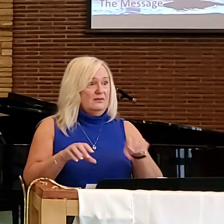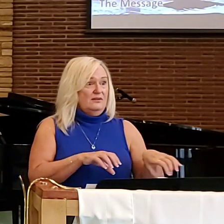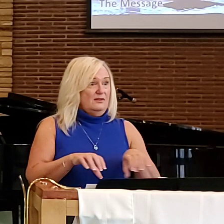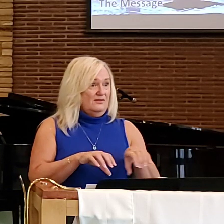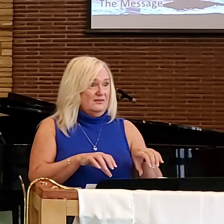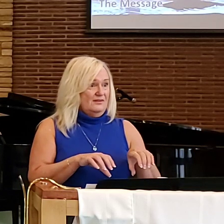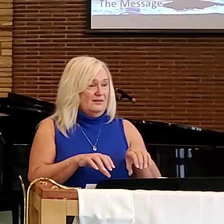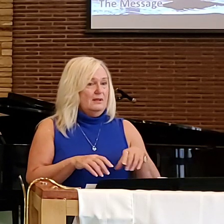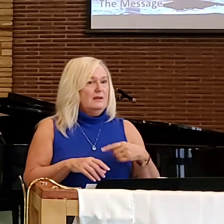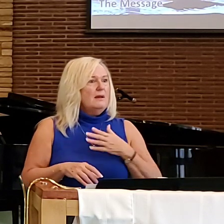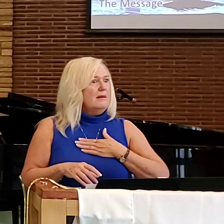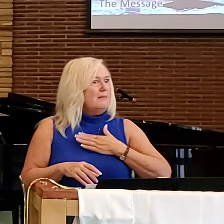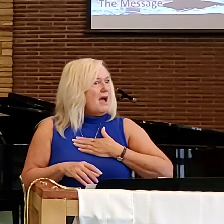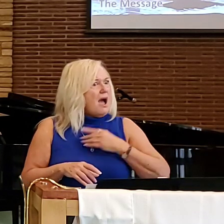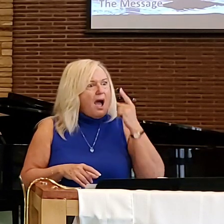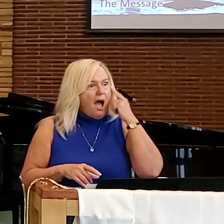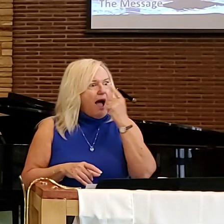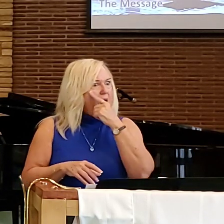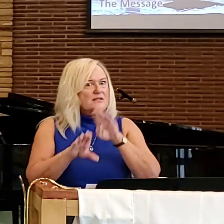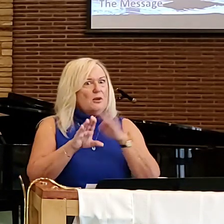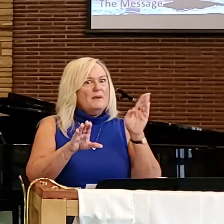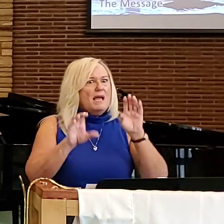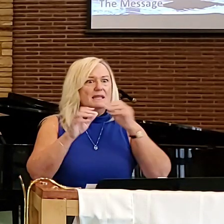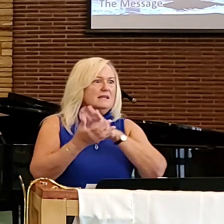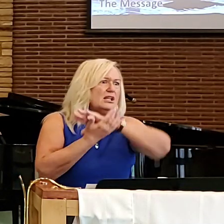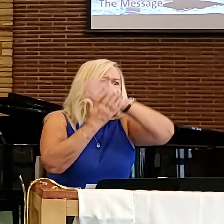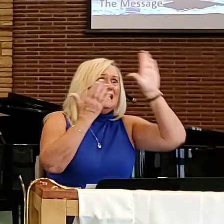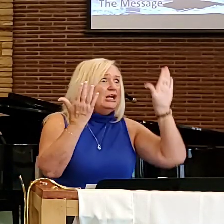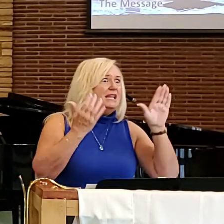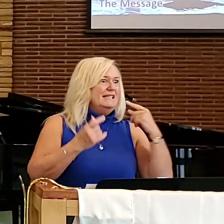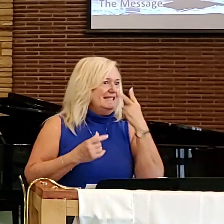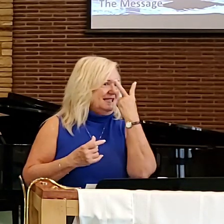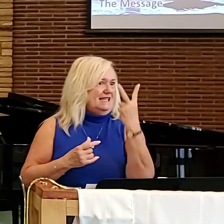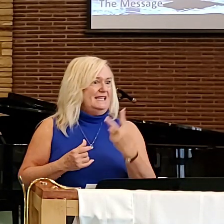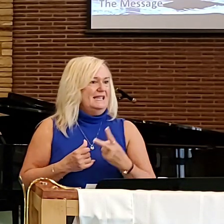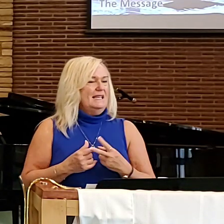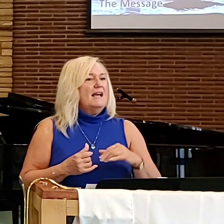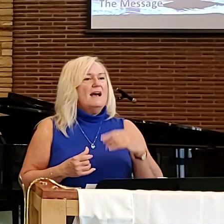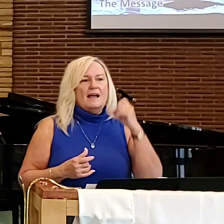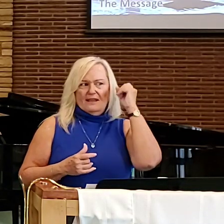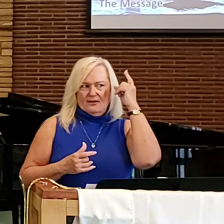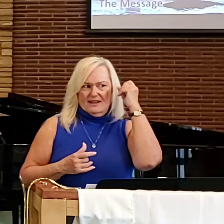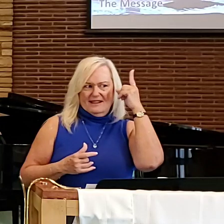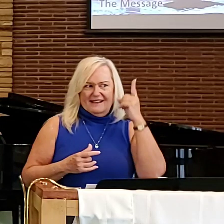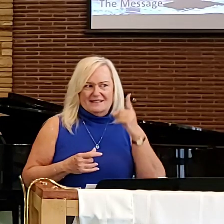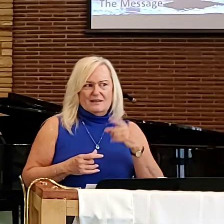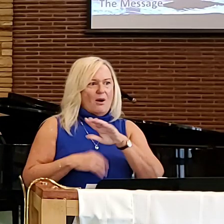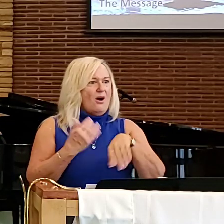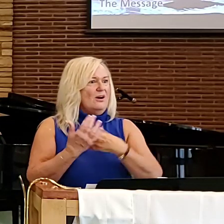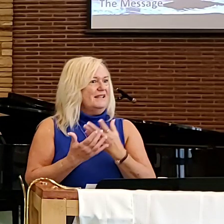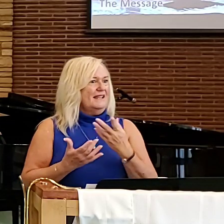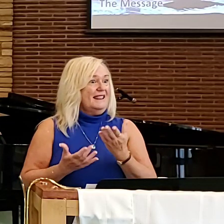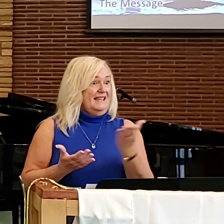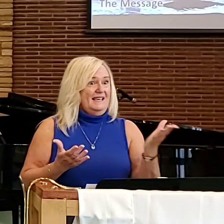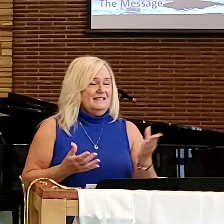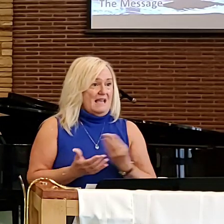Now my eyes are open, and I can clearly see. I realize that all the things I paid